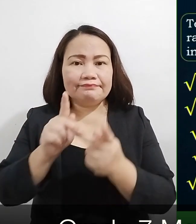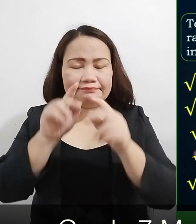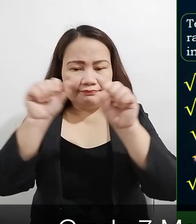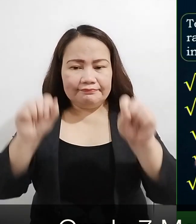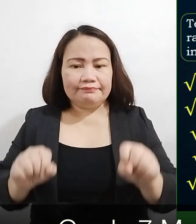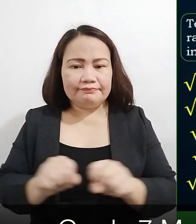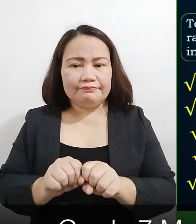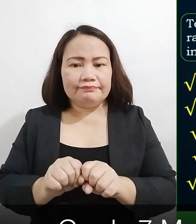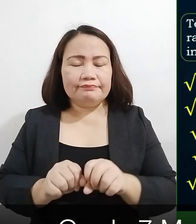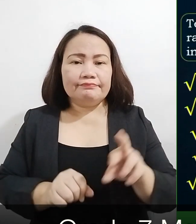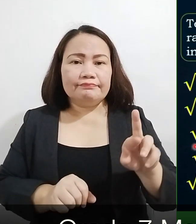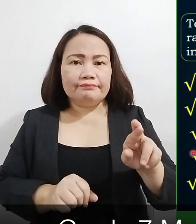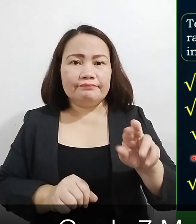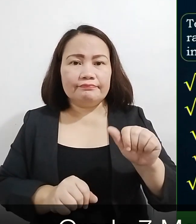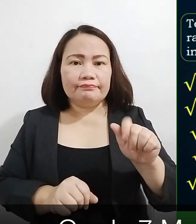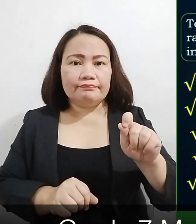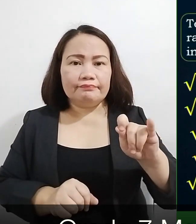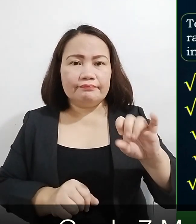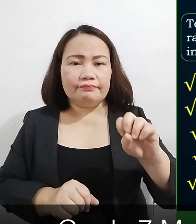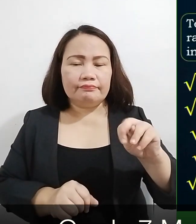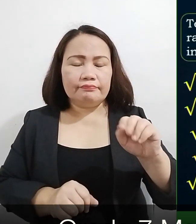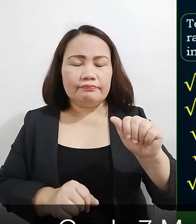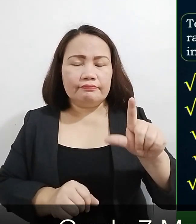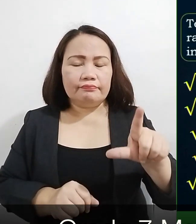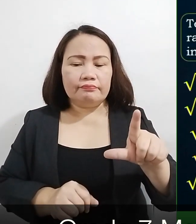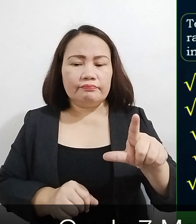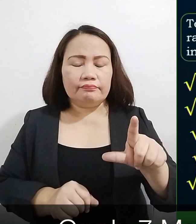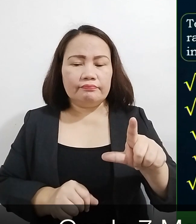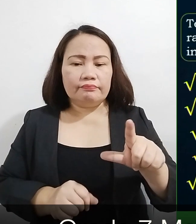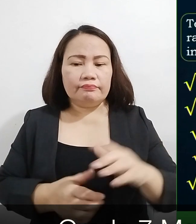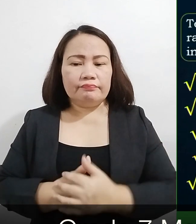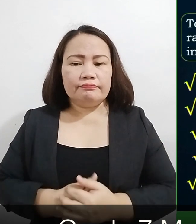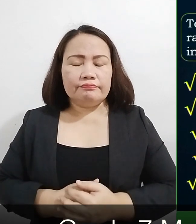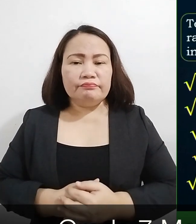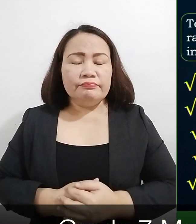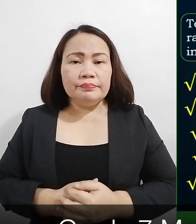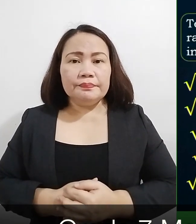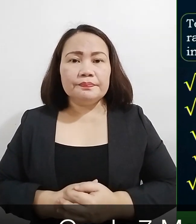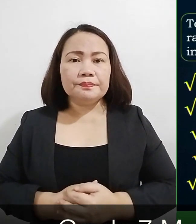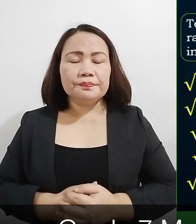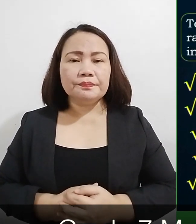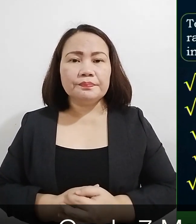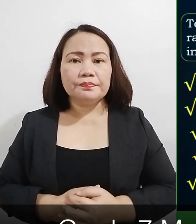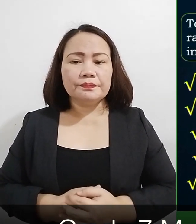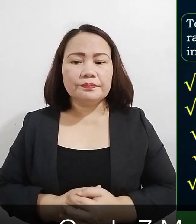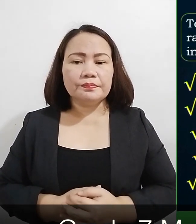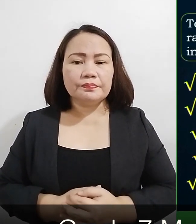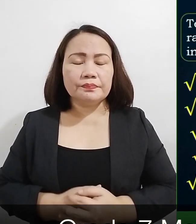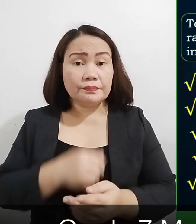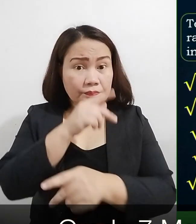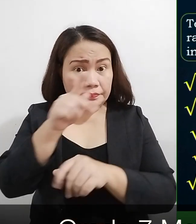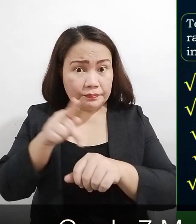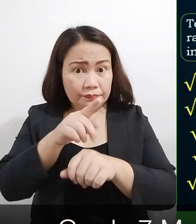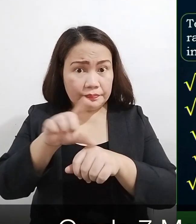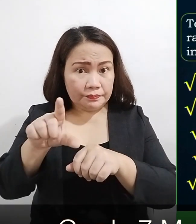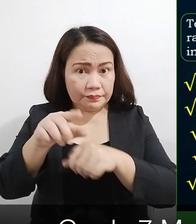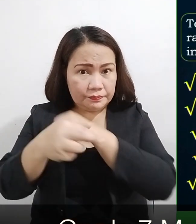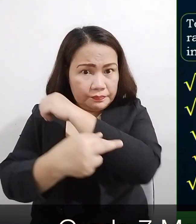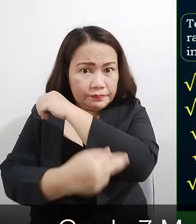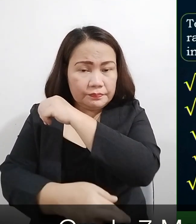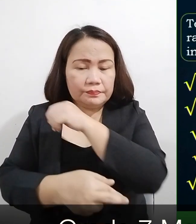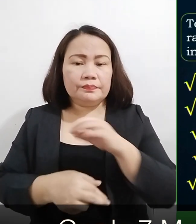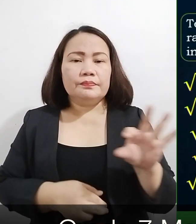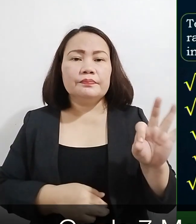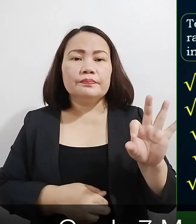This is a perfect square. So this is rational. Okay. So what is the principal